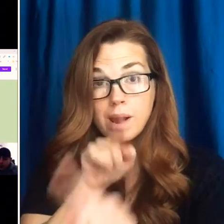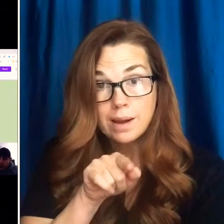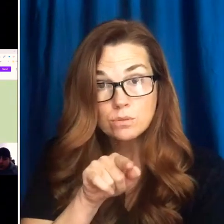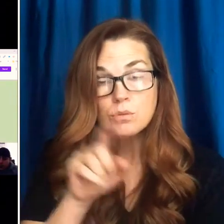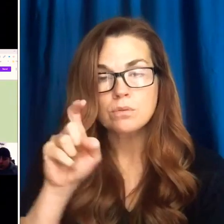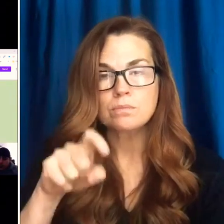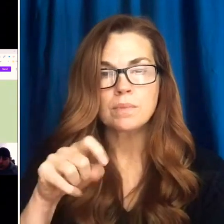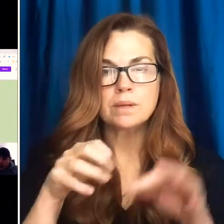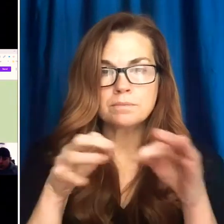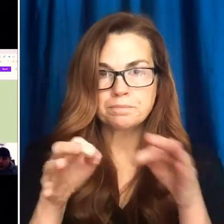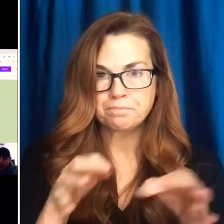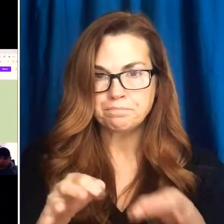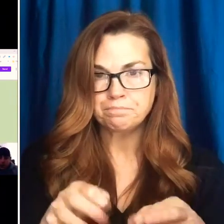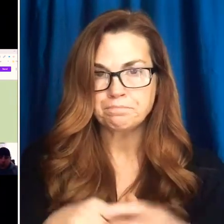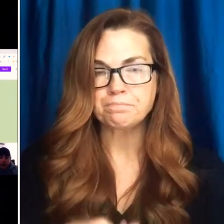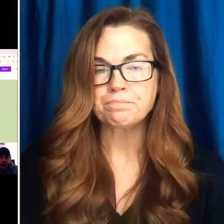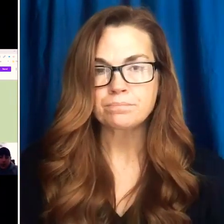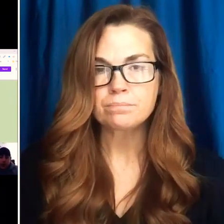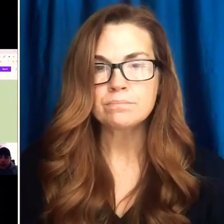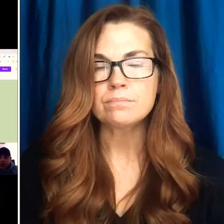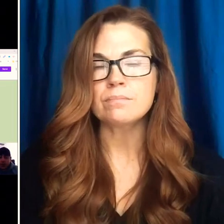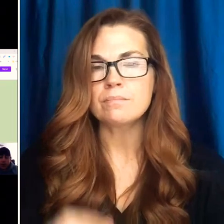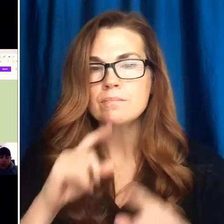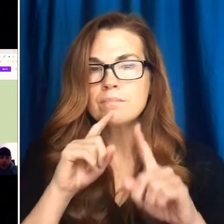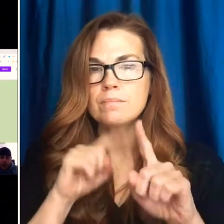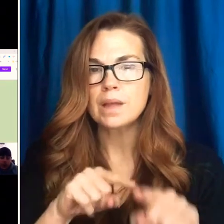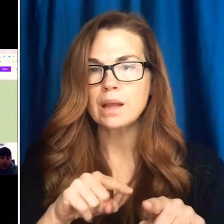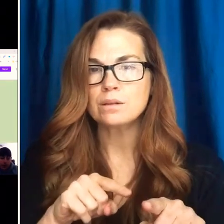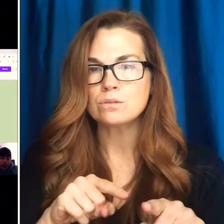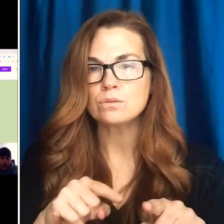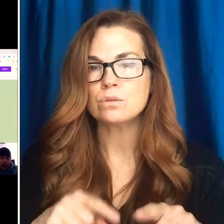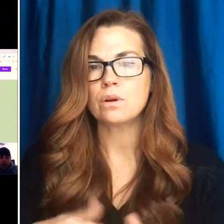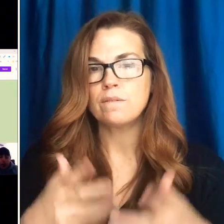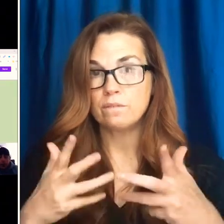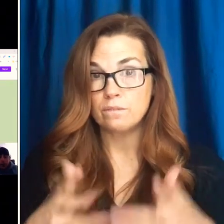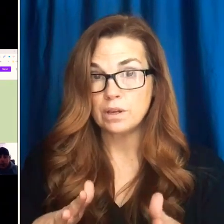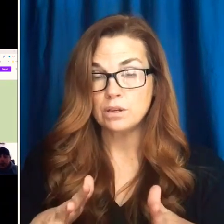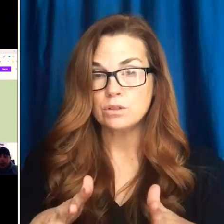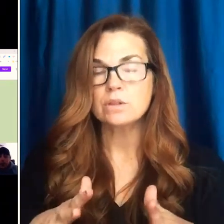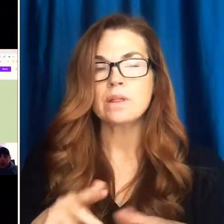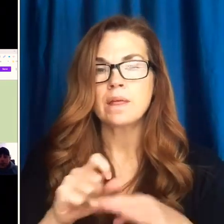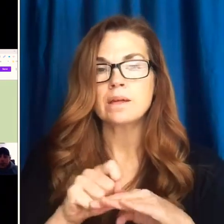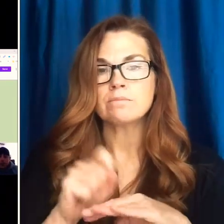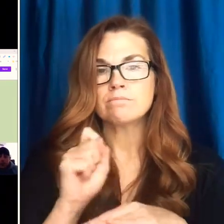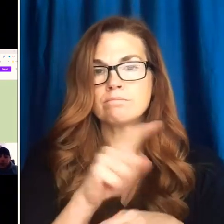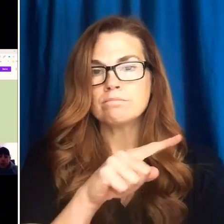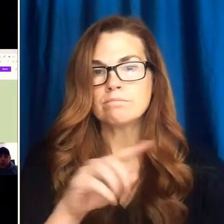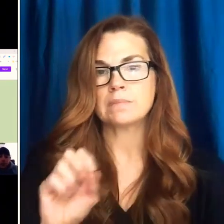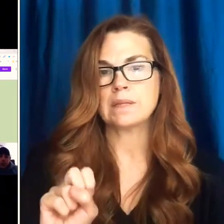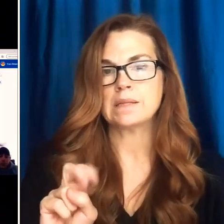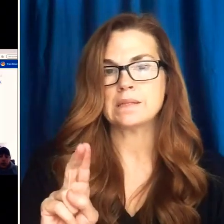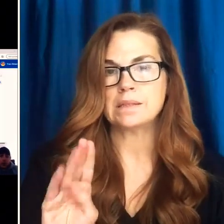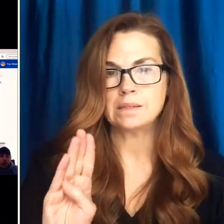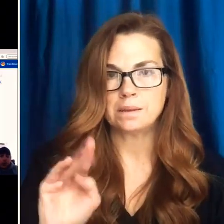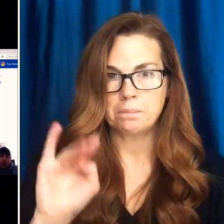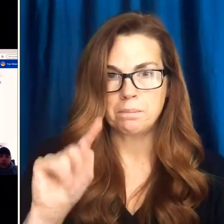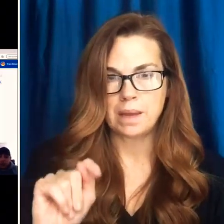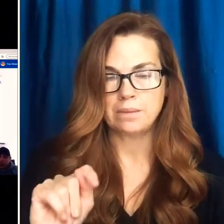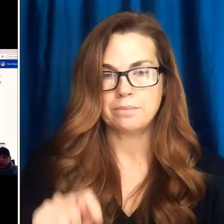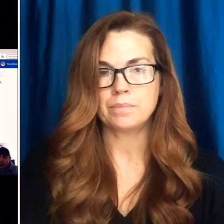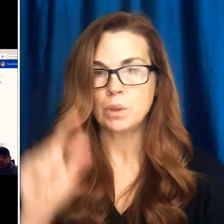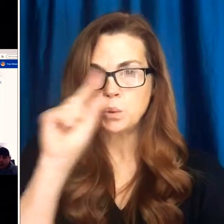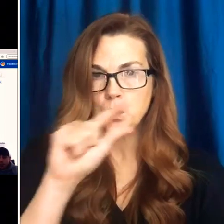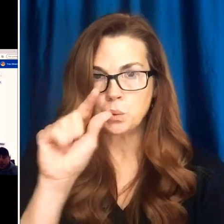with selecting the answer, you're going to click Submit at the very end. Once you've submitted the Google form, you're going to go back